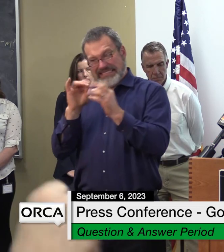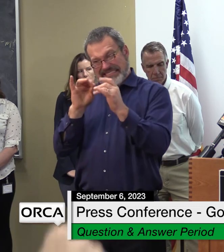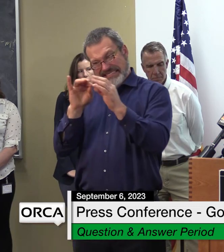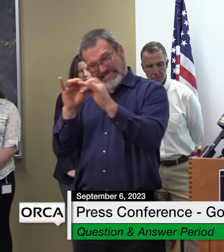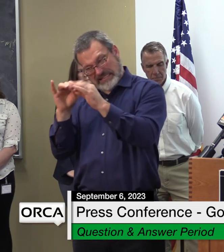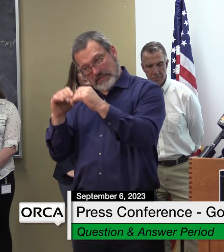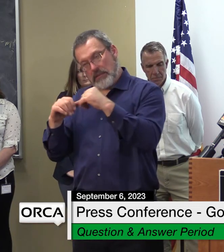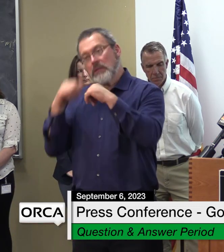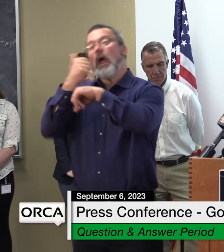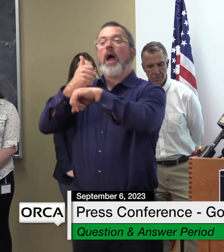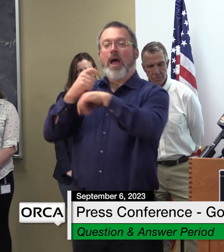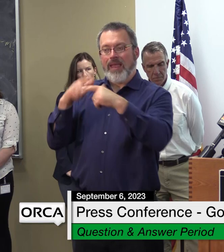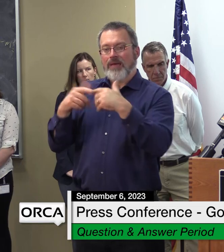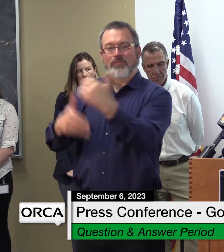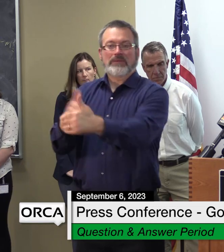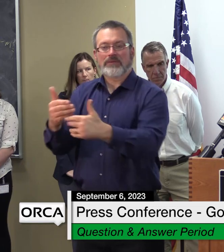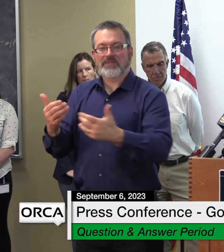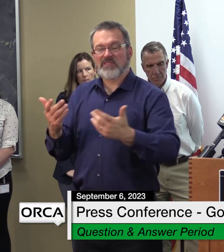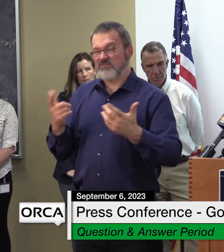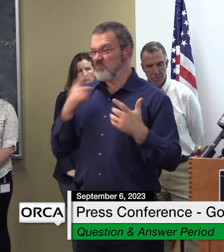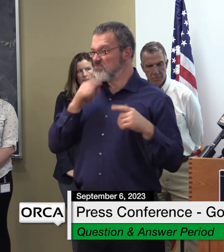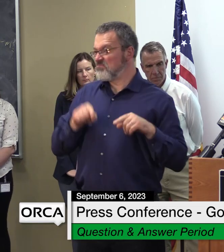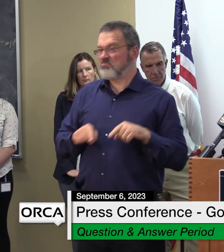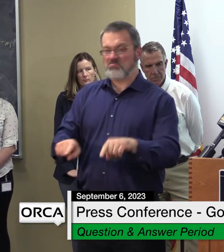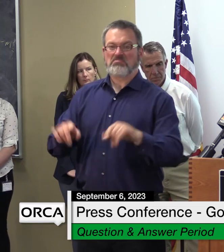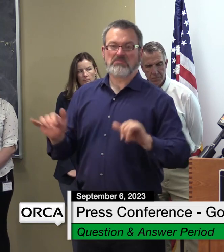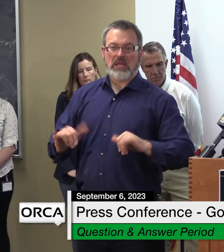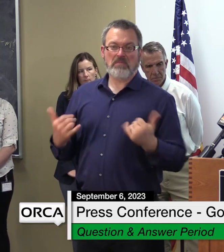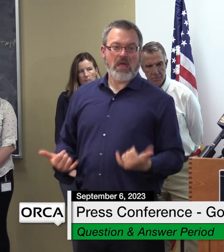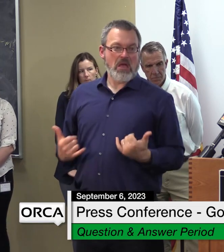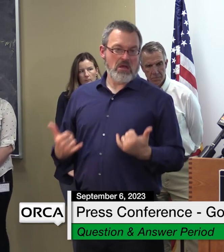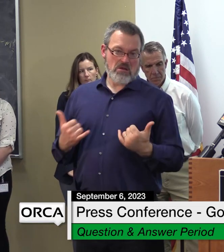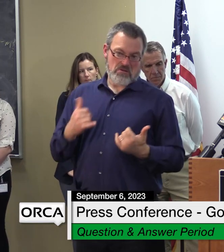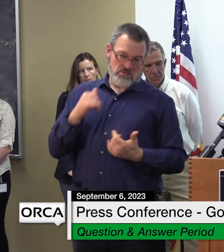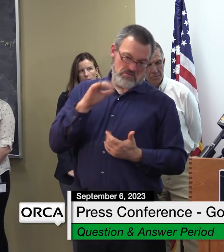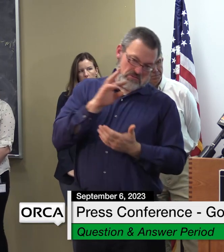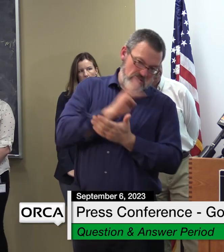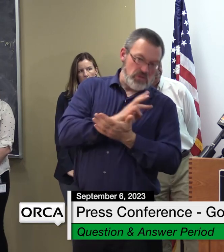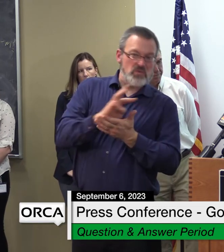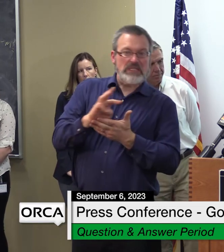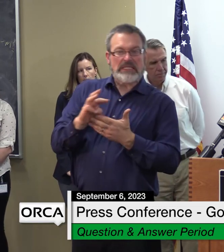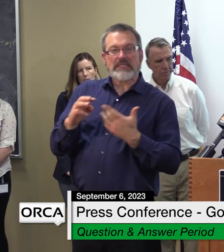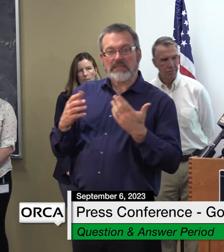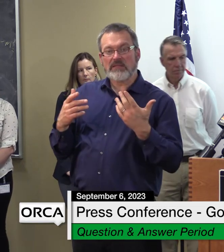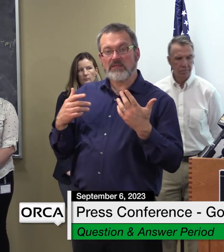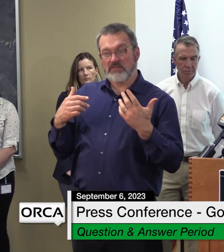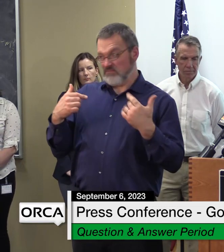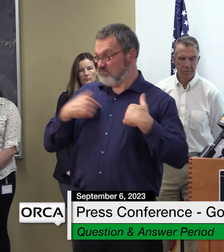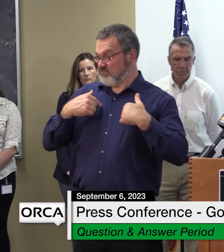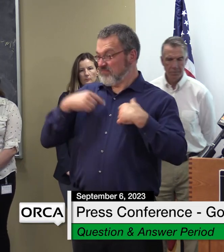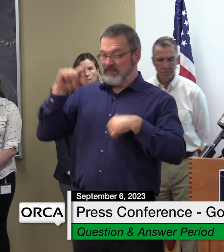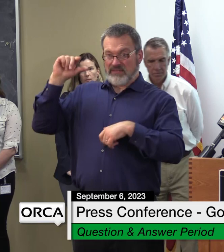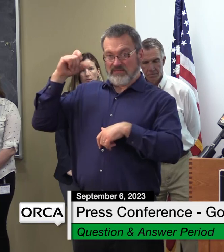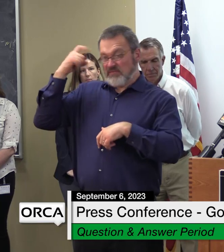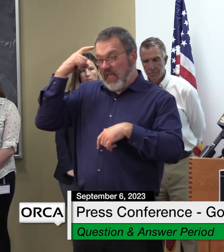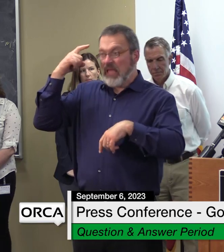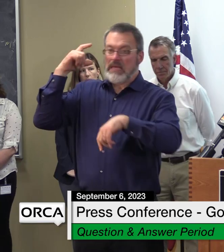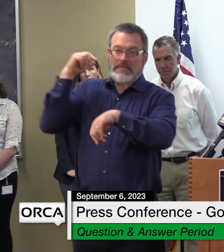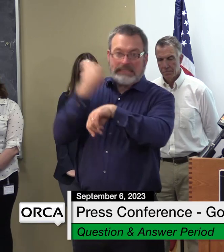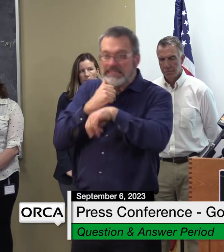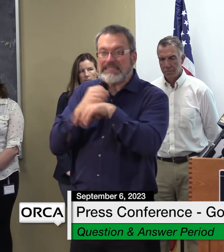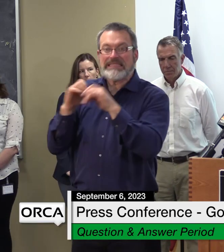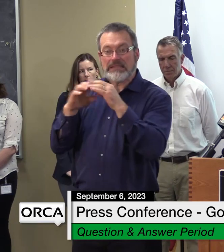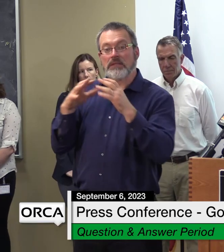we're looking at roughly the same time frame here, using in-house supports through the Agency of Digital